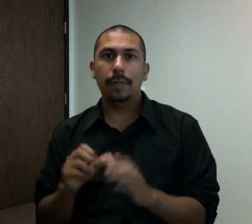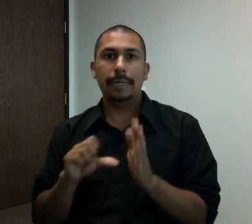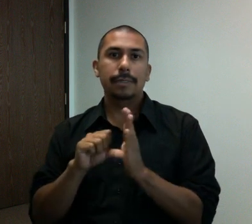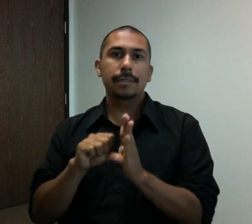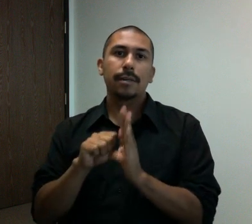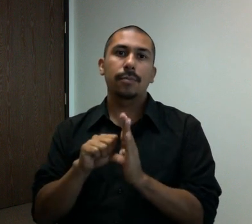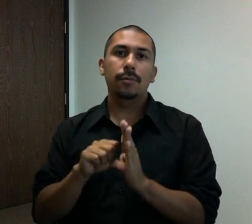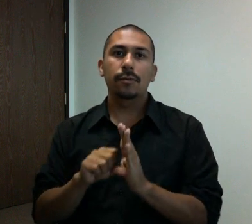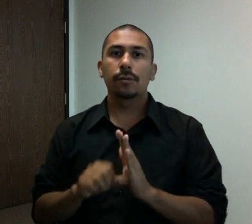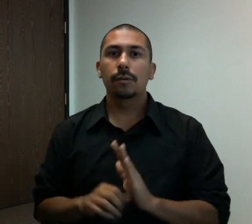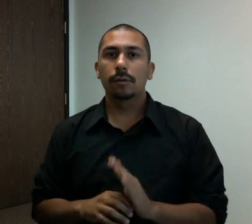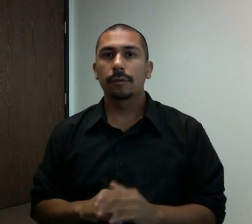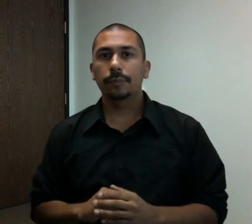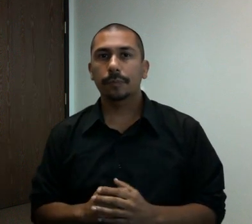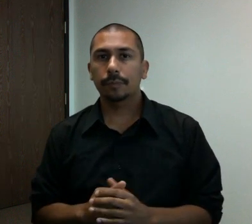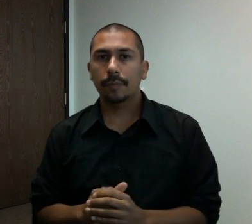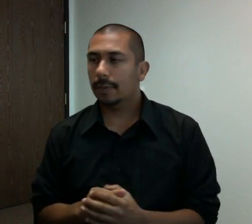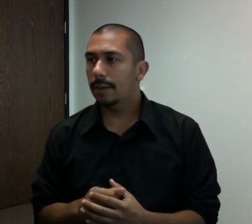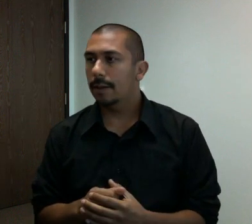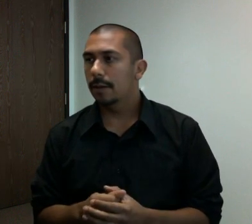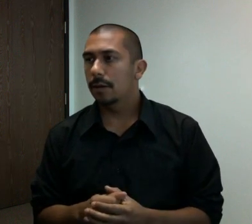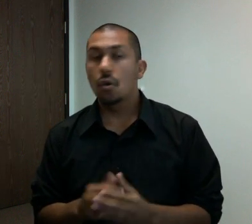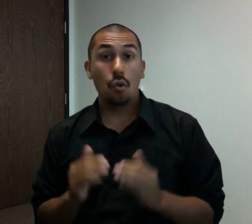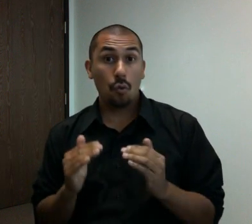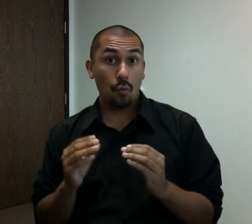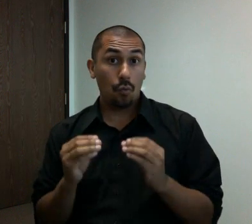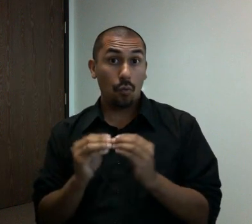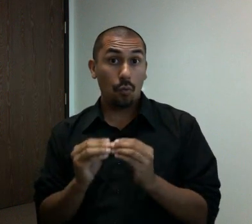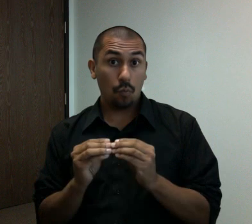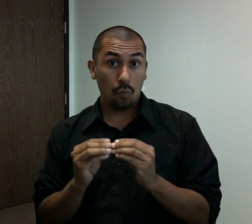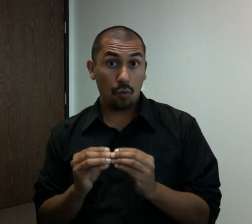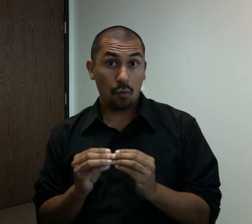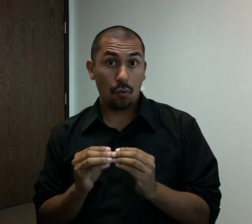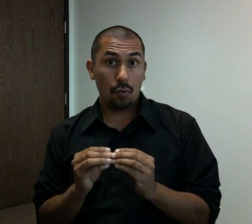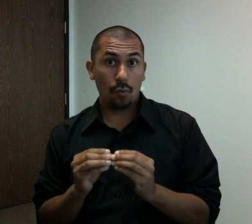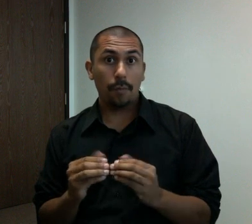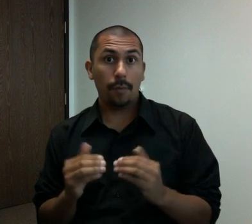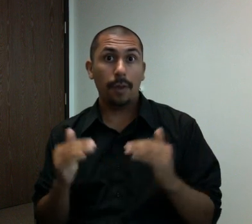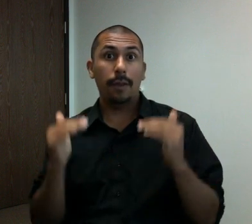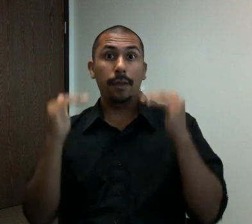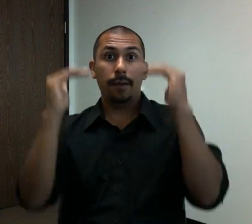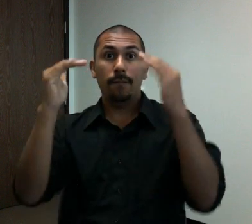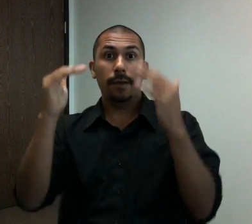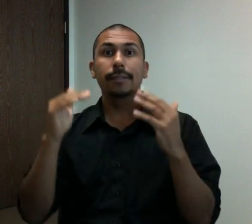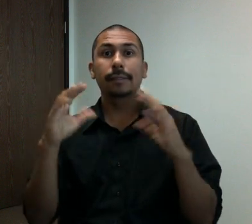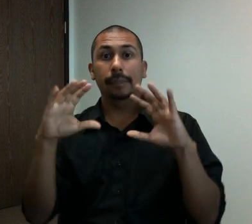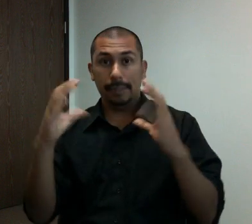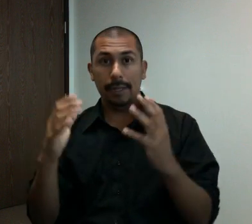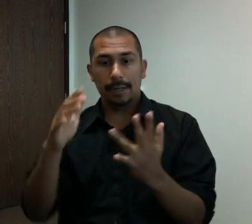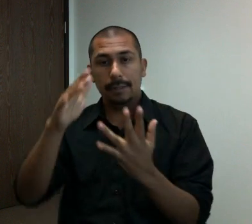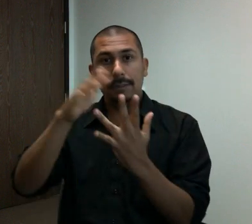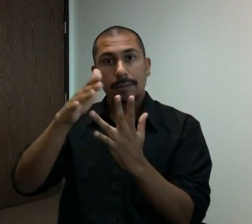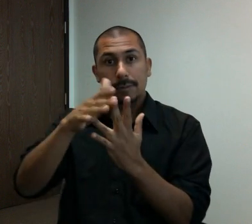use with a more advanced class. These tend to be sophomore students thinking about deciding on a major